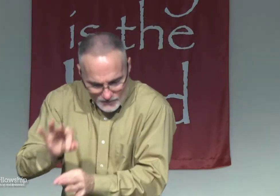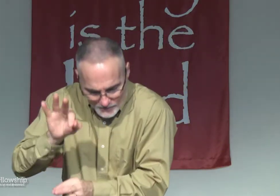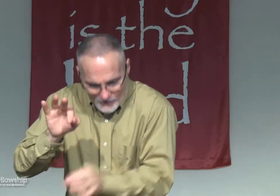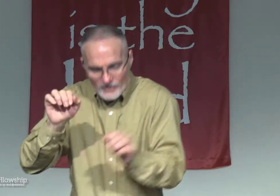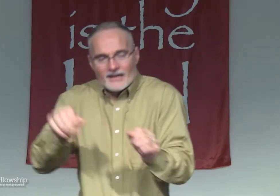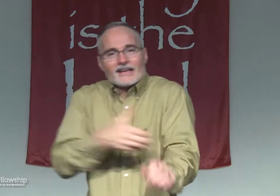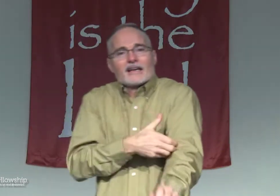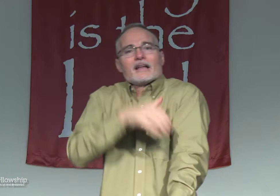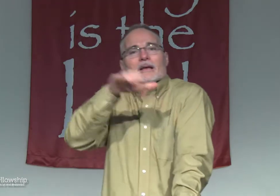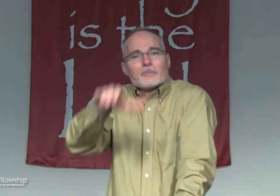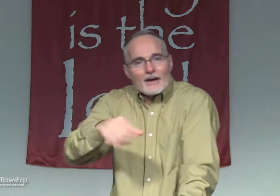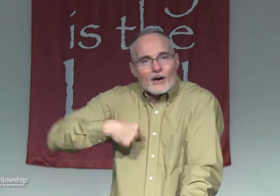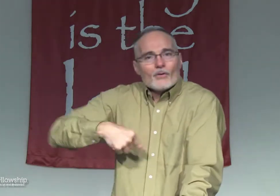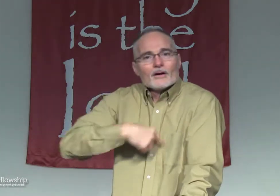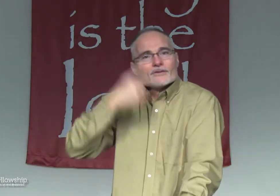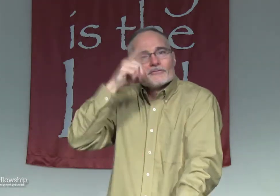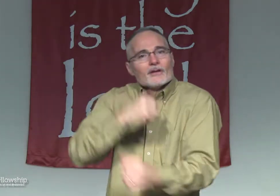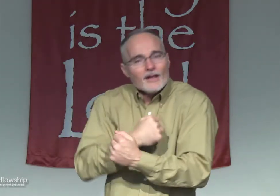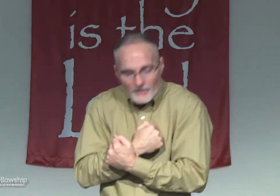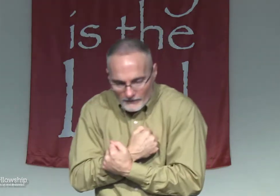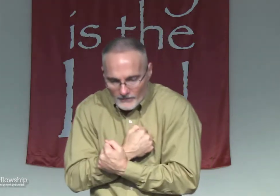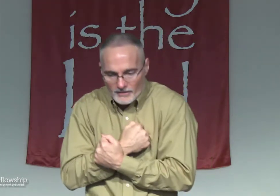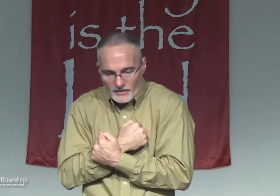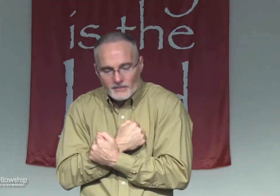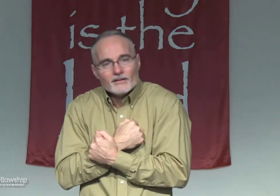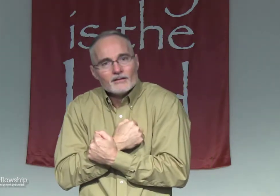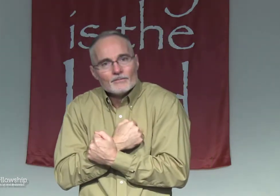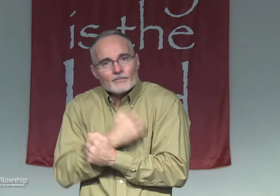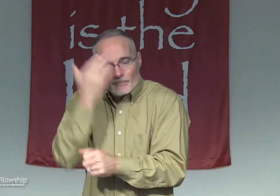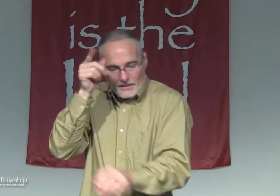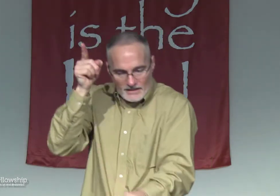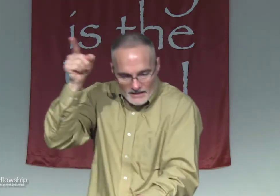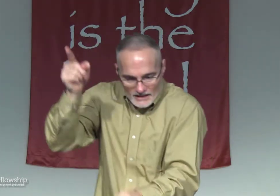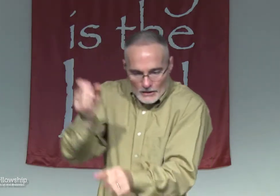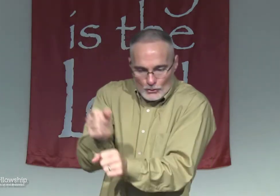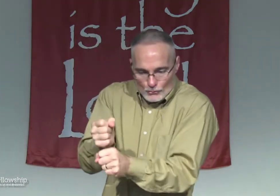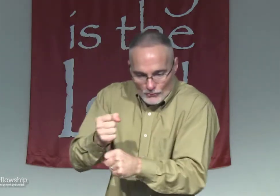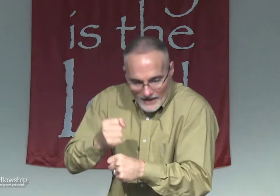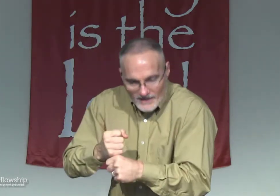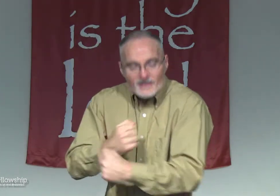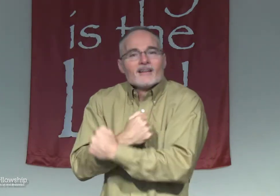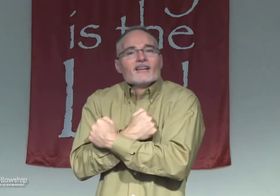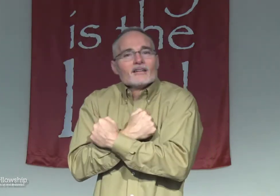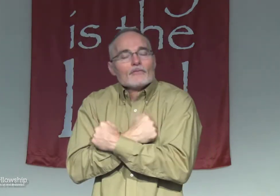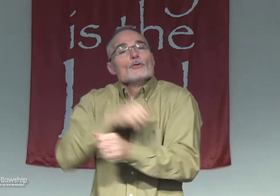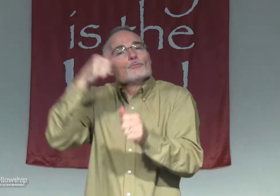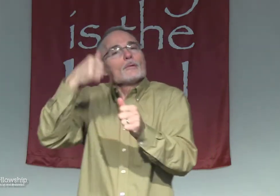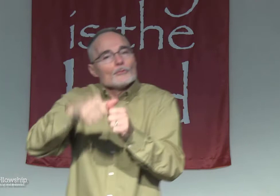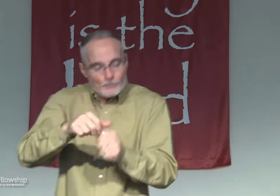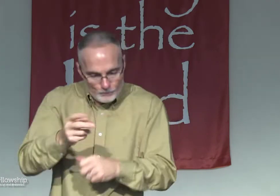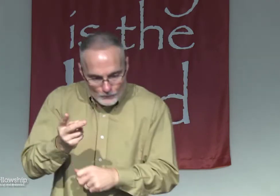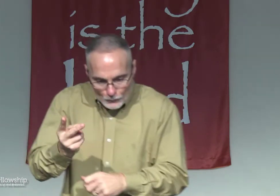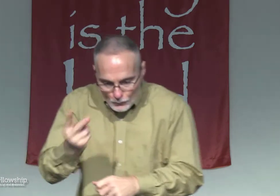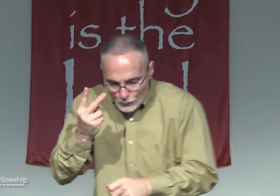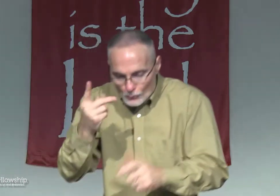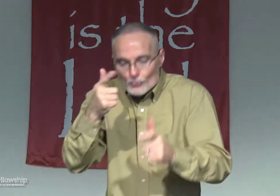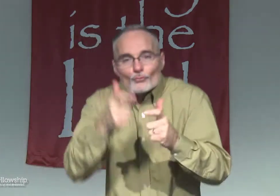Again, it is only God's Holy Spirit that can empower us for love, because he created love.